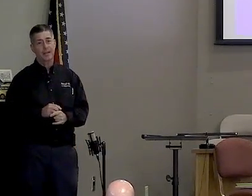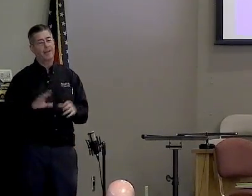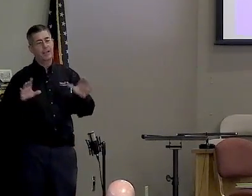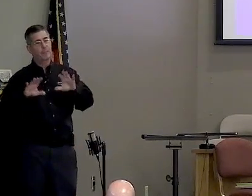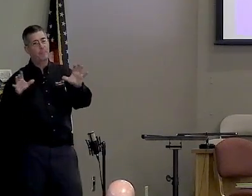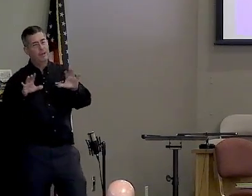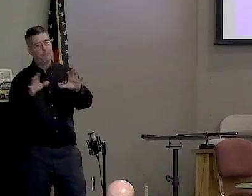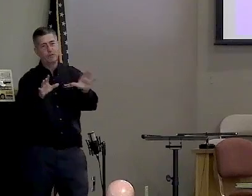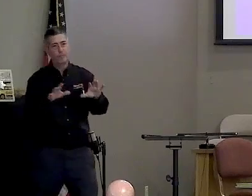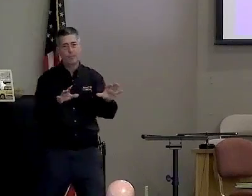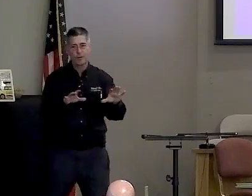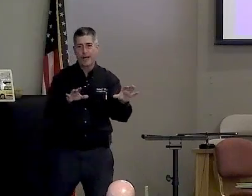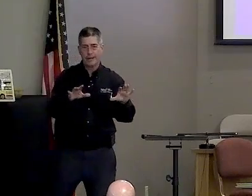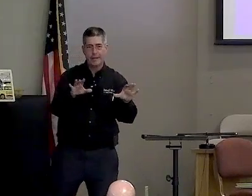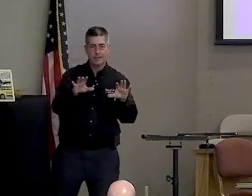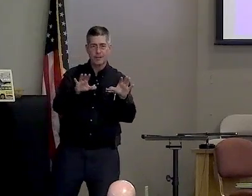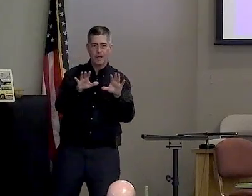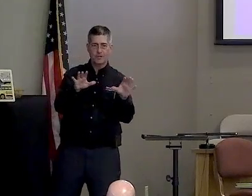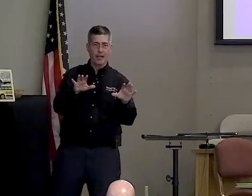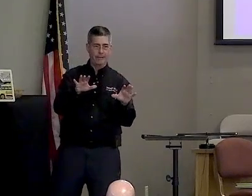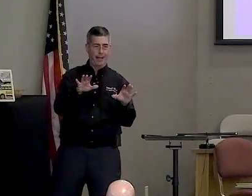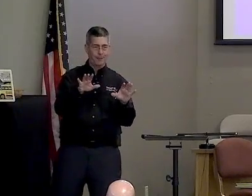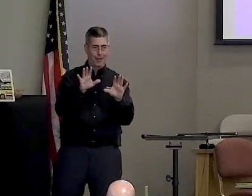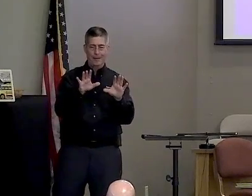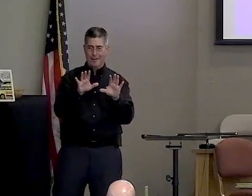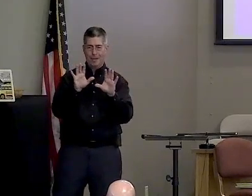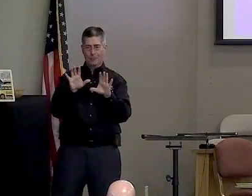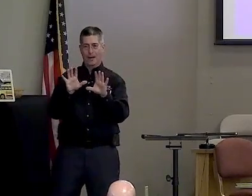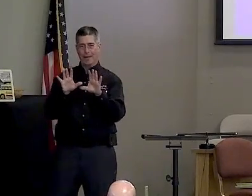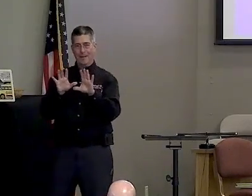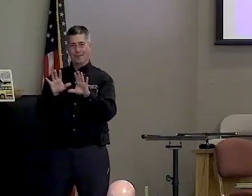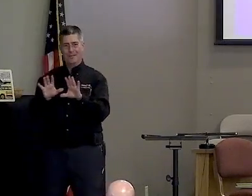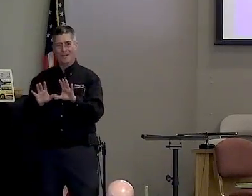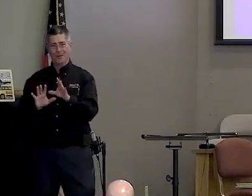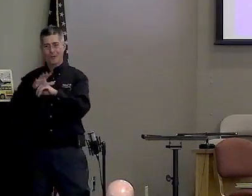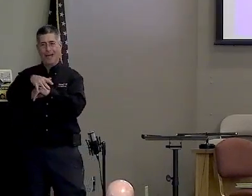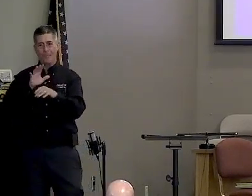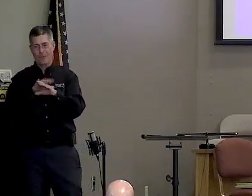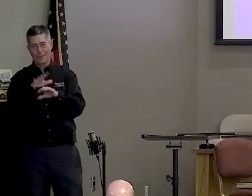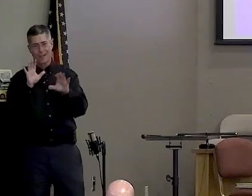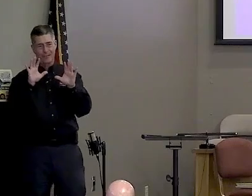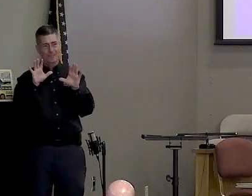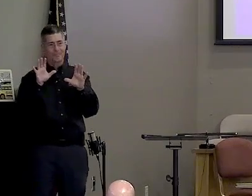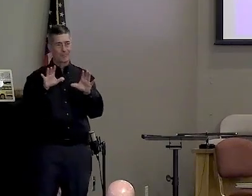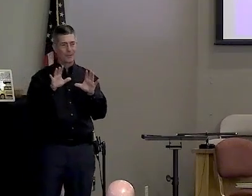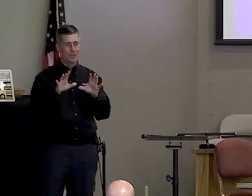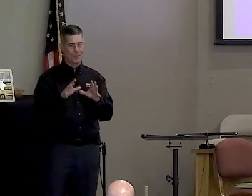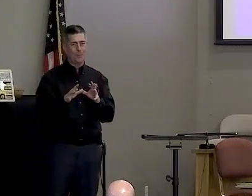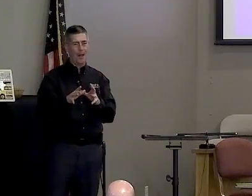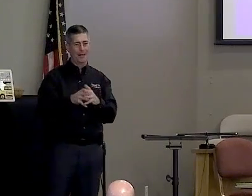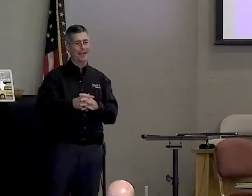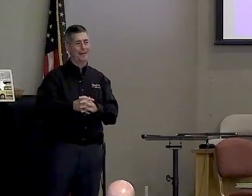Now, deaf ministry people are not deacons. I'm not saying that. Okay. I'm not trying to overlap with church polity here.